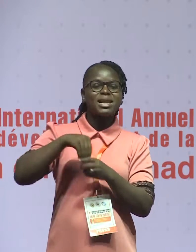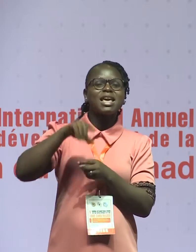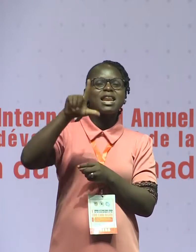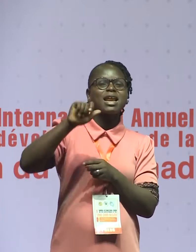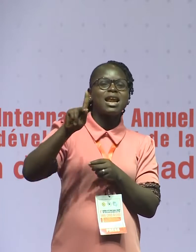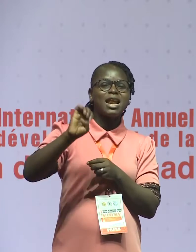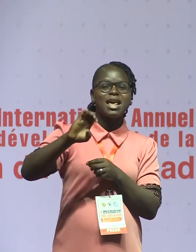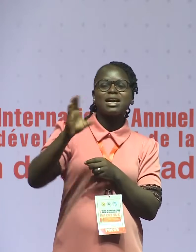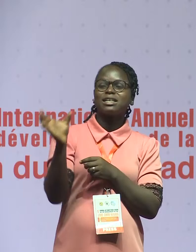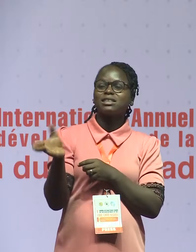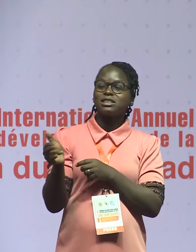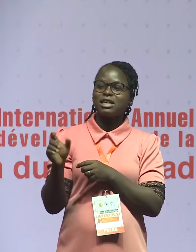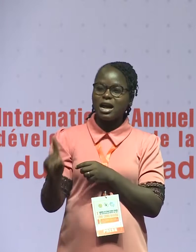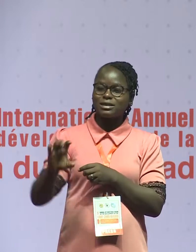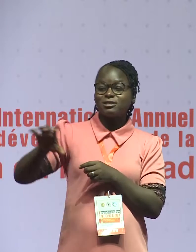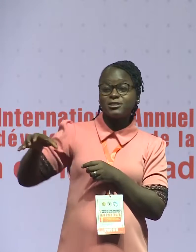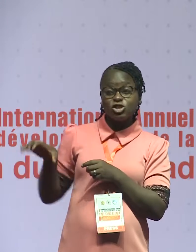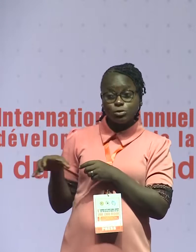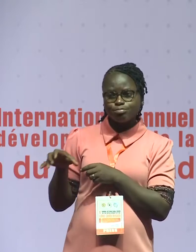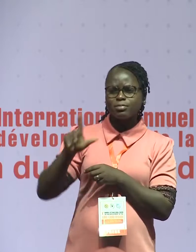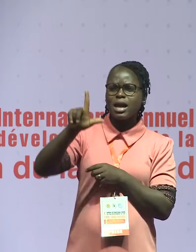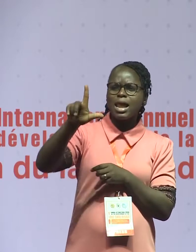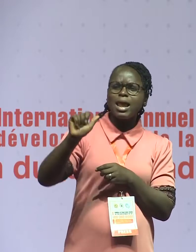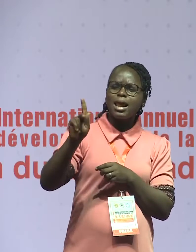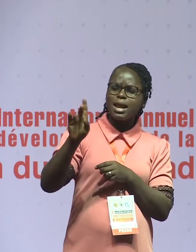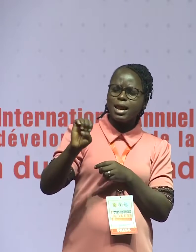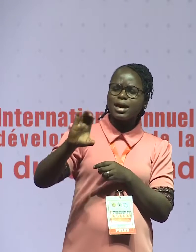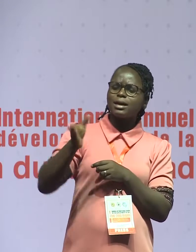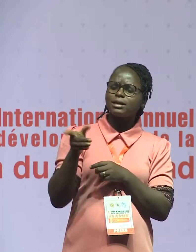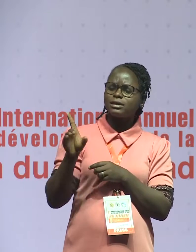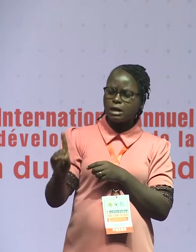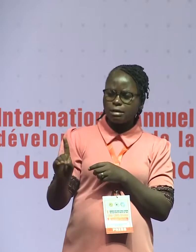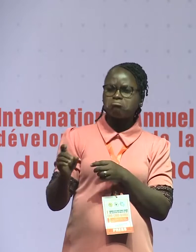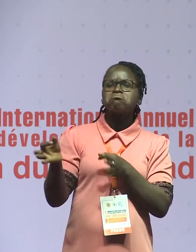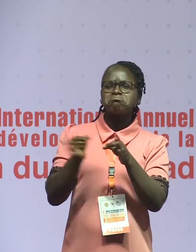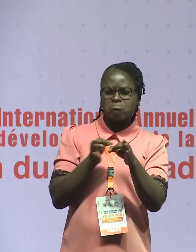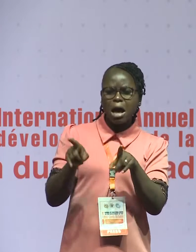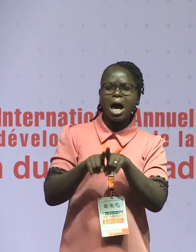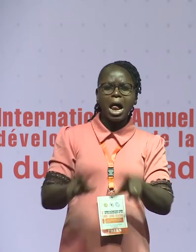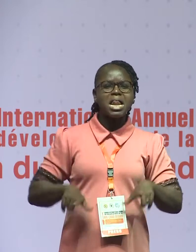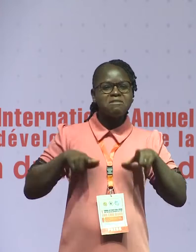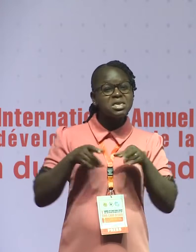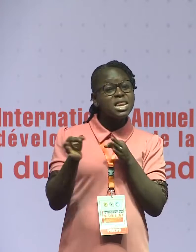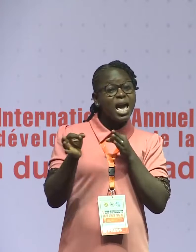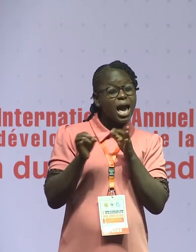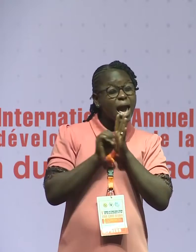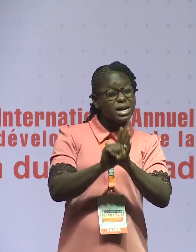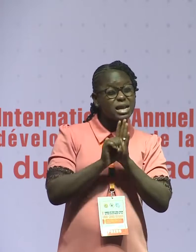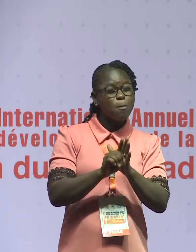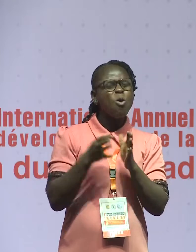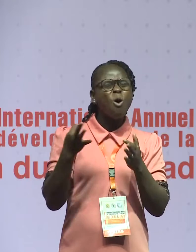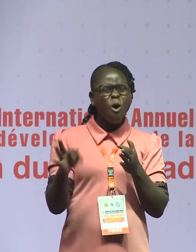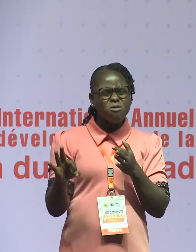region. Lake Chad has been described as a living example of the devastation